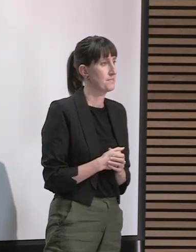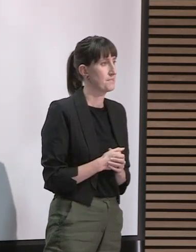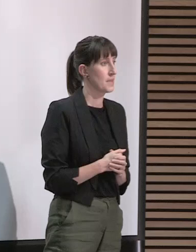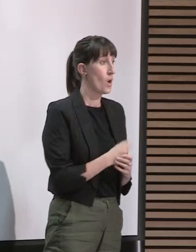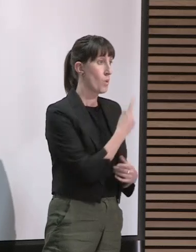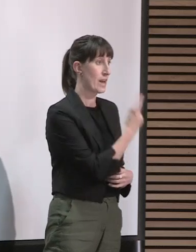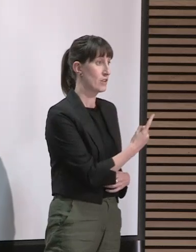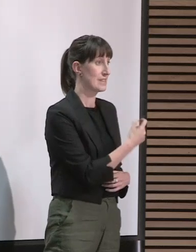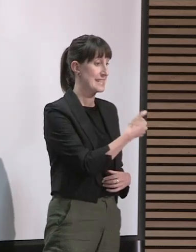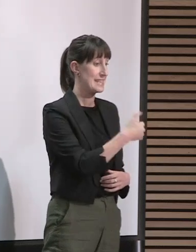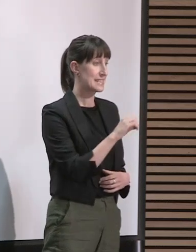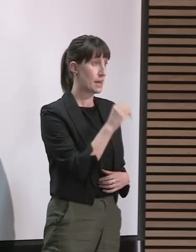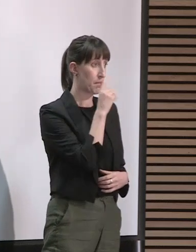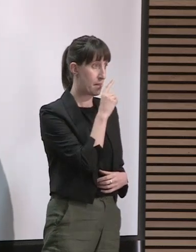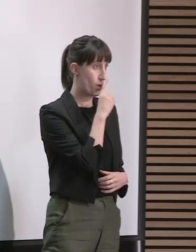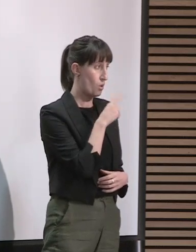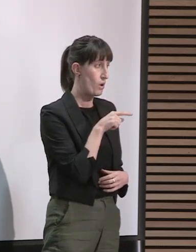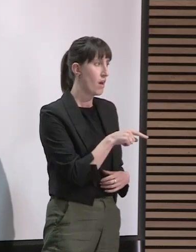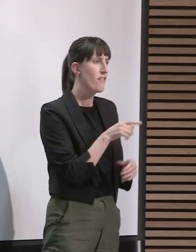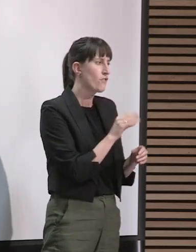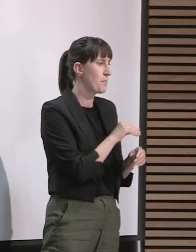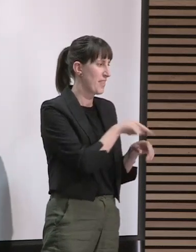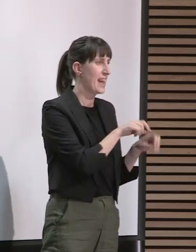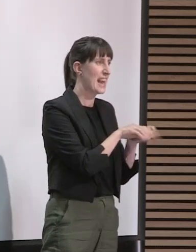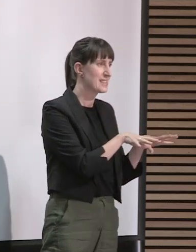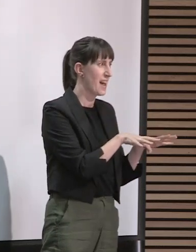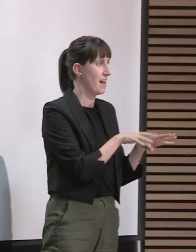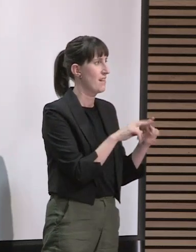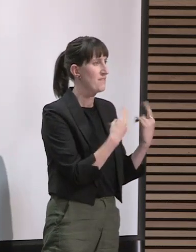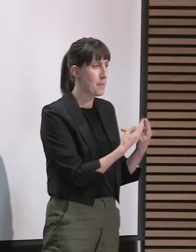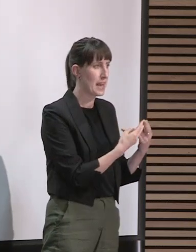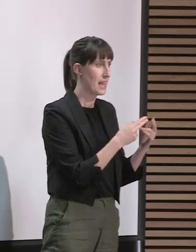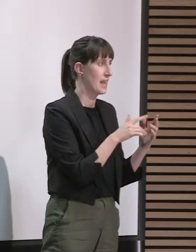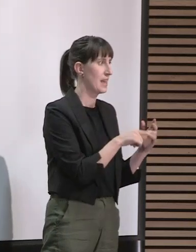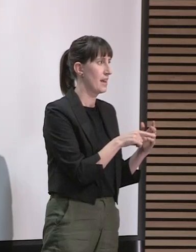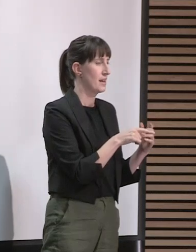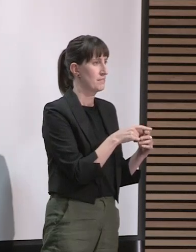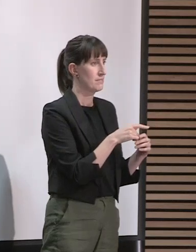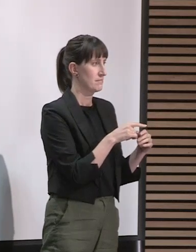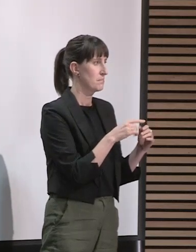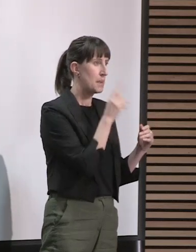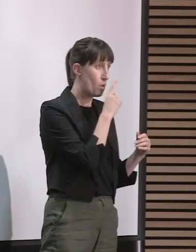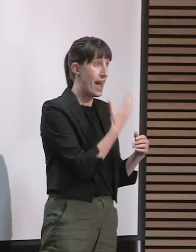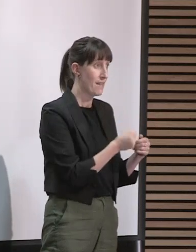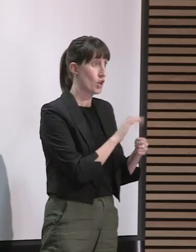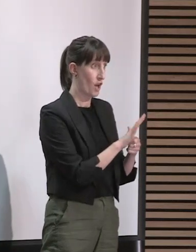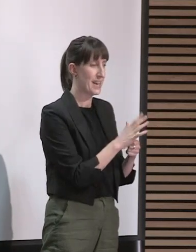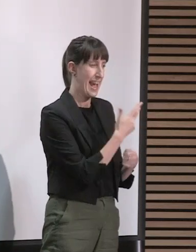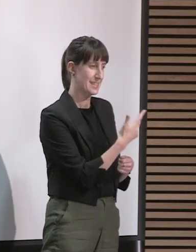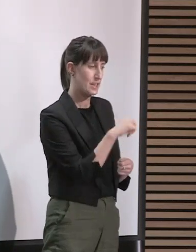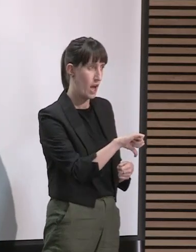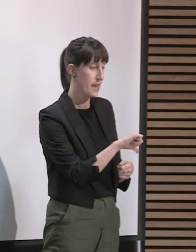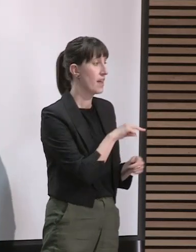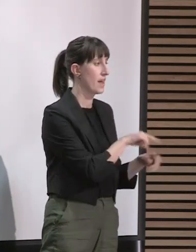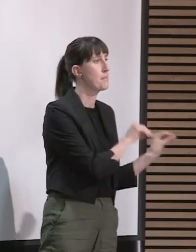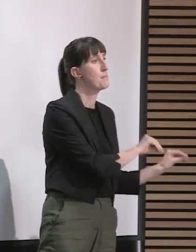people linked to the cluster that have moved into the Auckland quarantine facility, and that includes 89 people who have returned